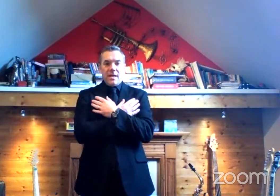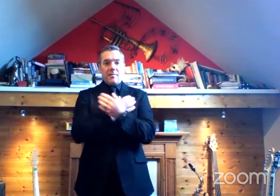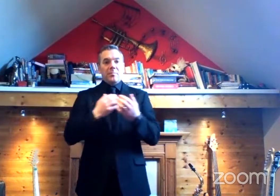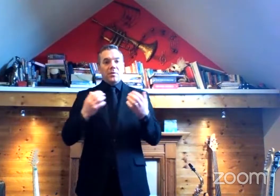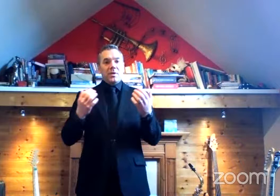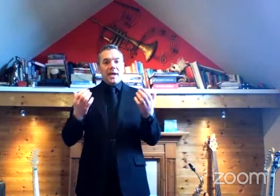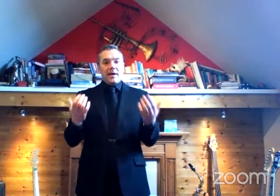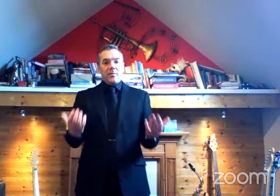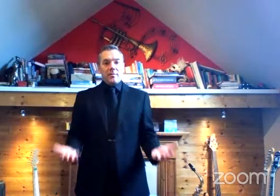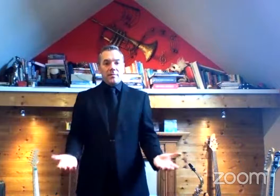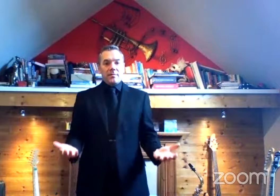but now,